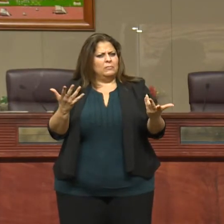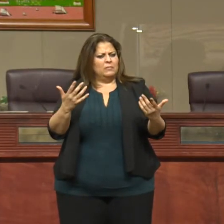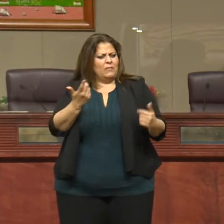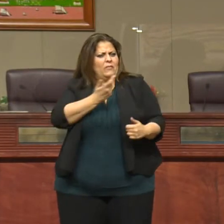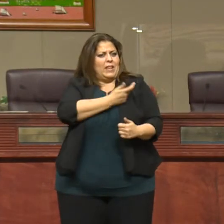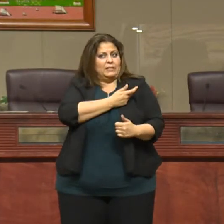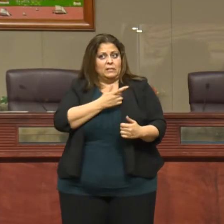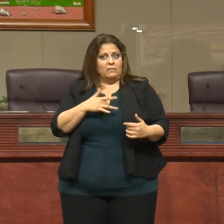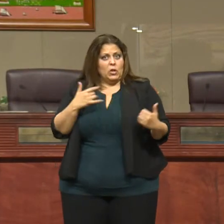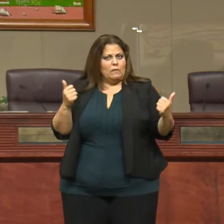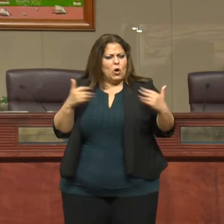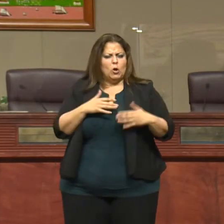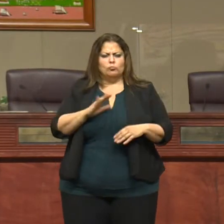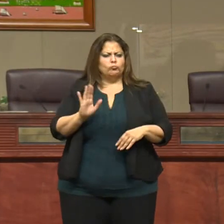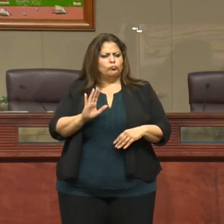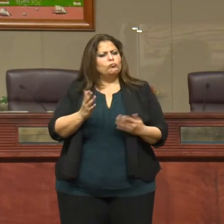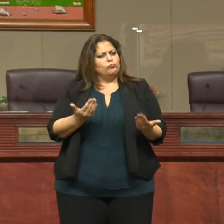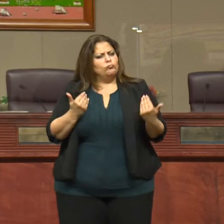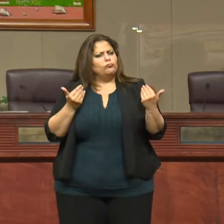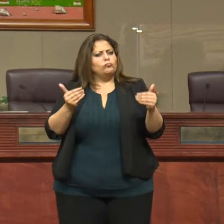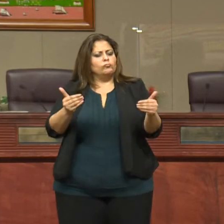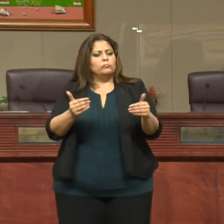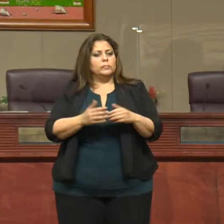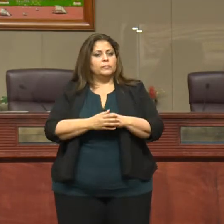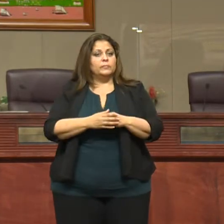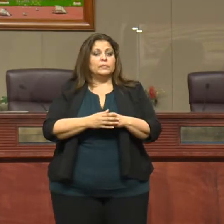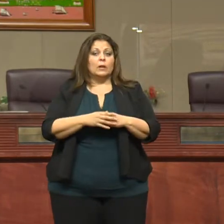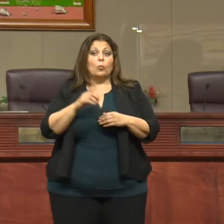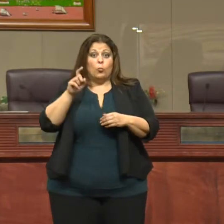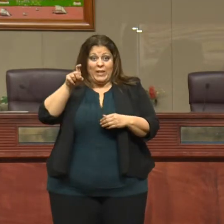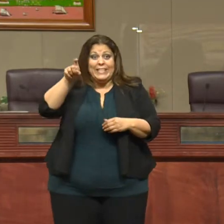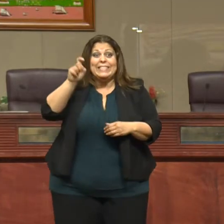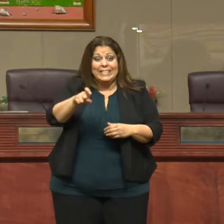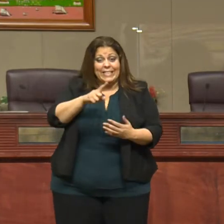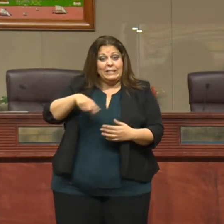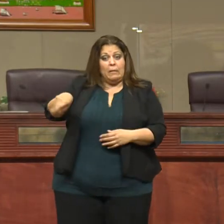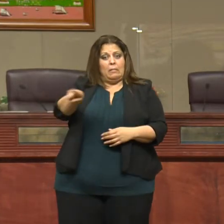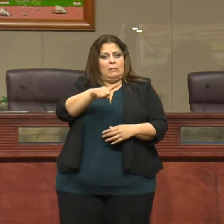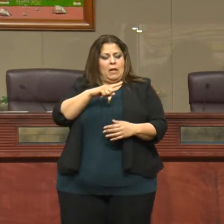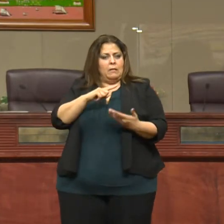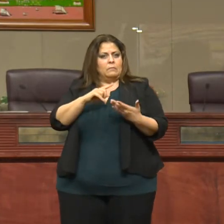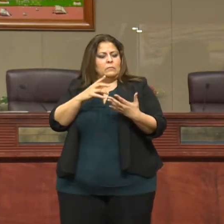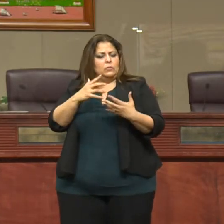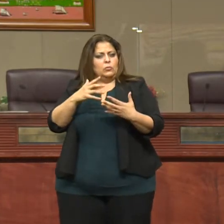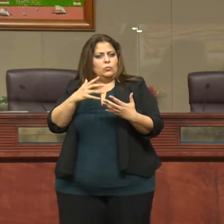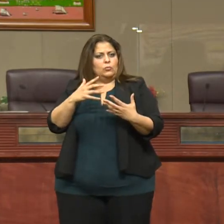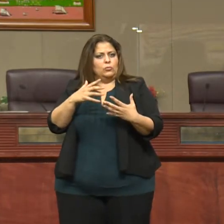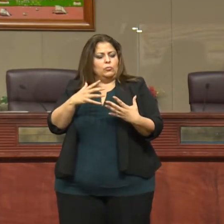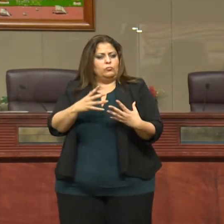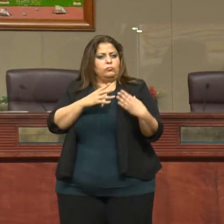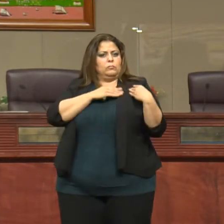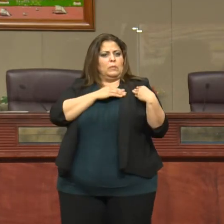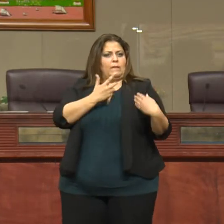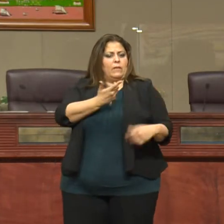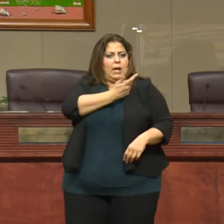of getting vaccinated. We need them to get vaccinated within our community as well.